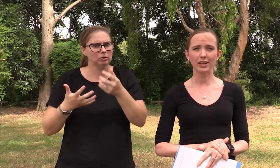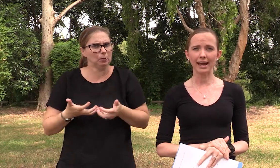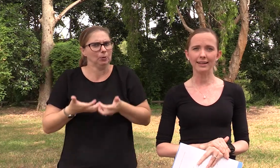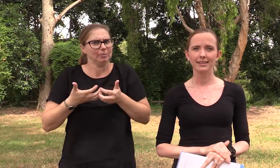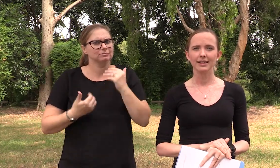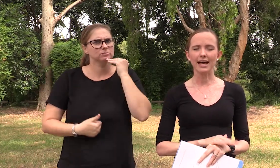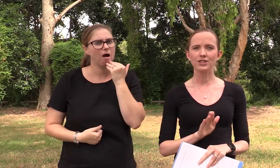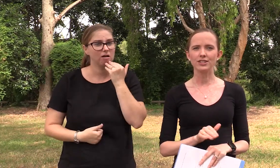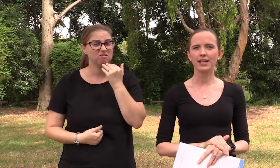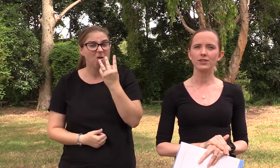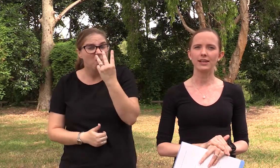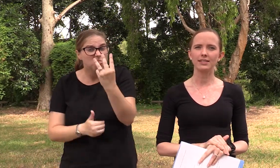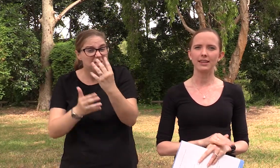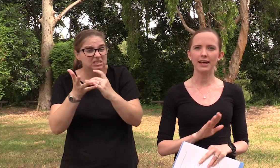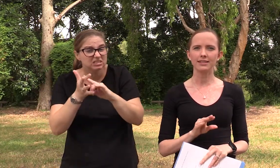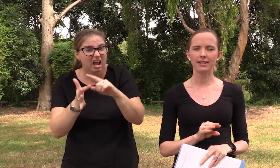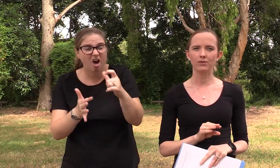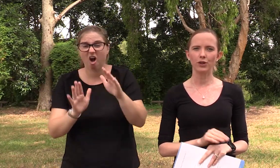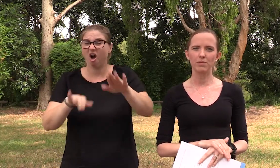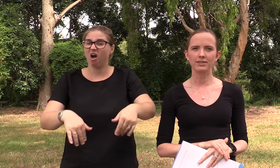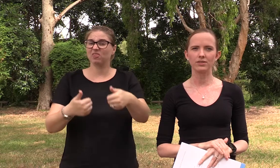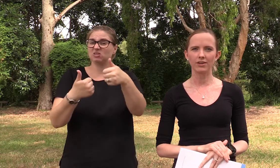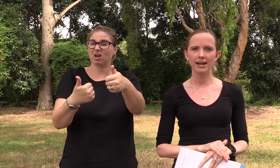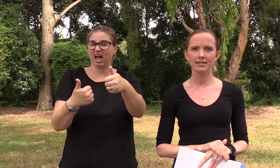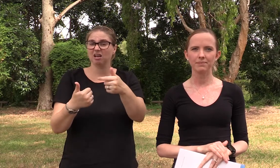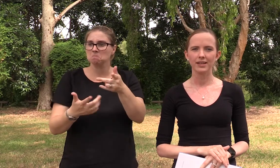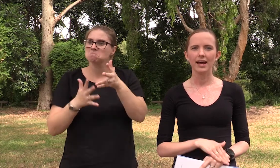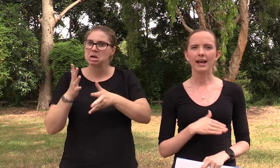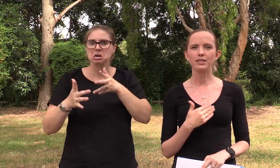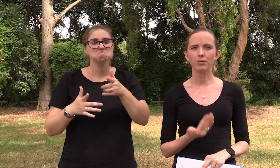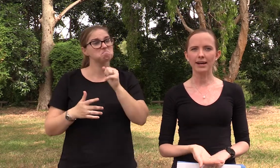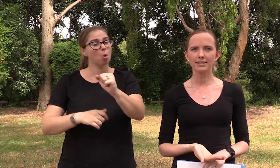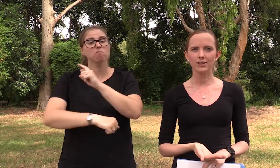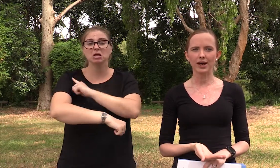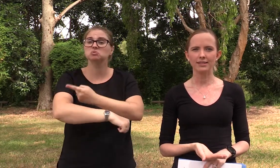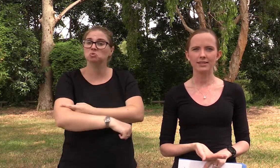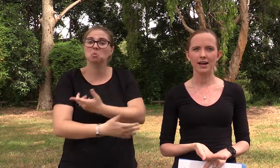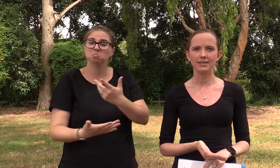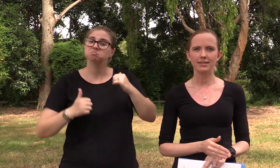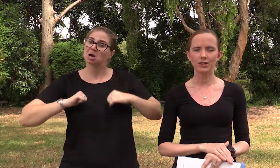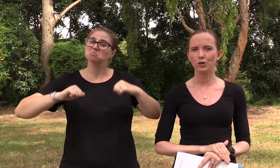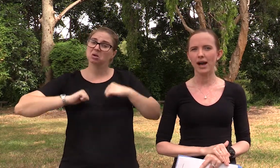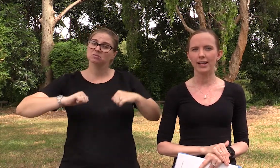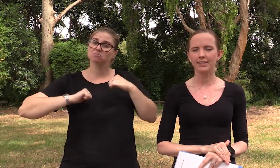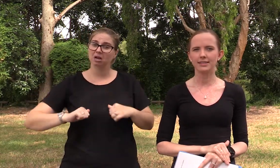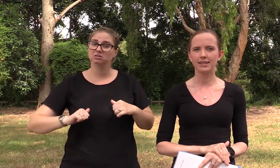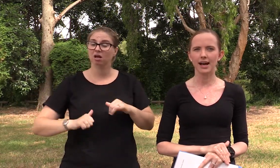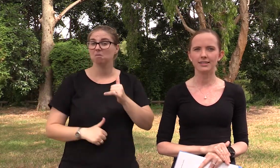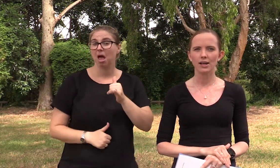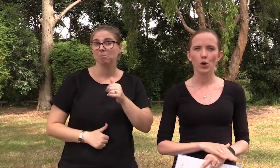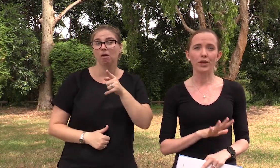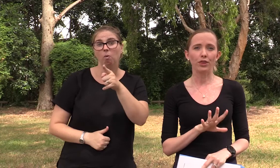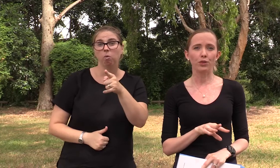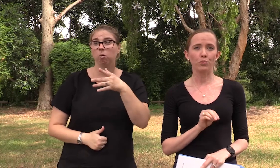that's okay. That just tells us that that's the level your muscles are at. And to practice your exercises, you might like to